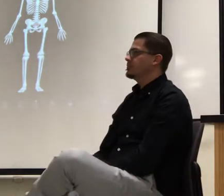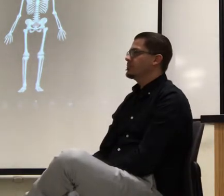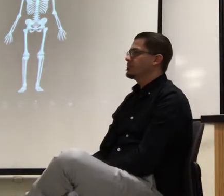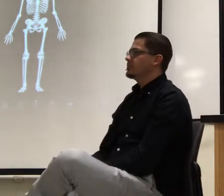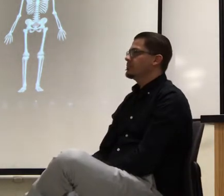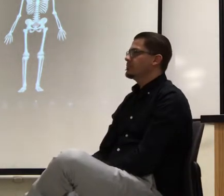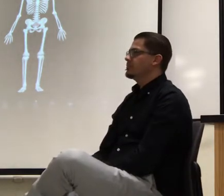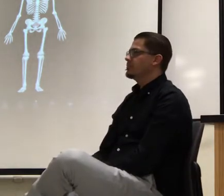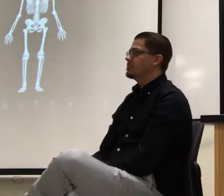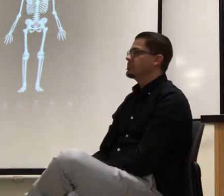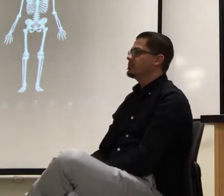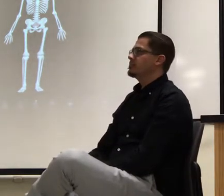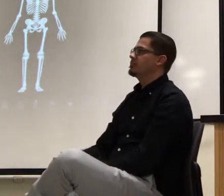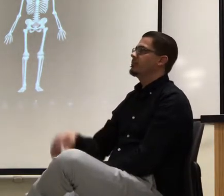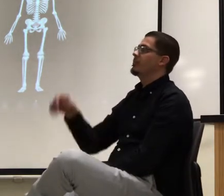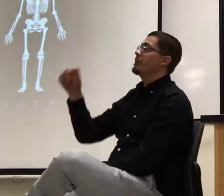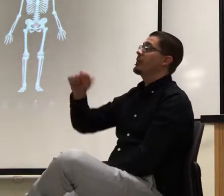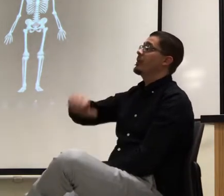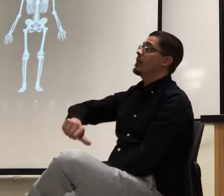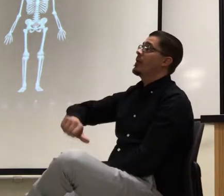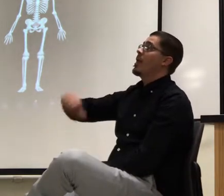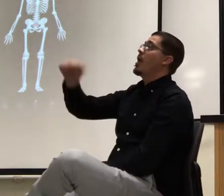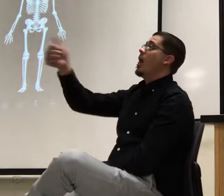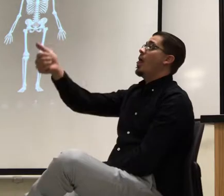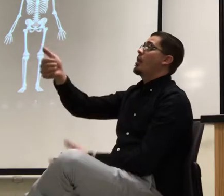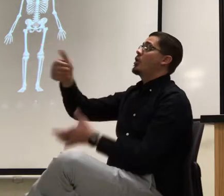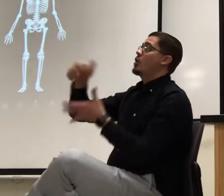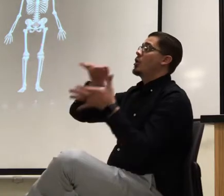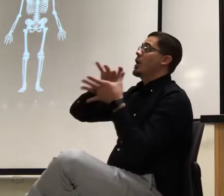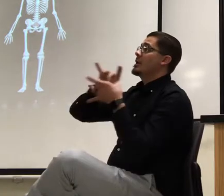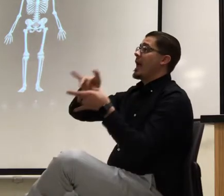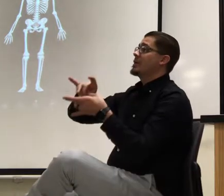So that the other attachment we call the insertion.